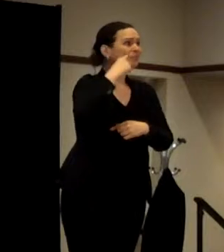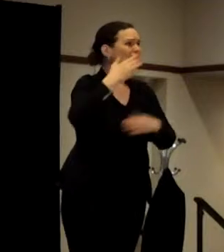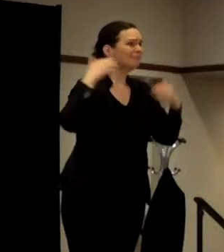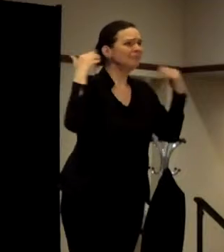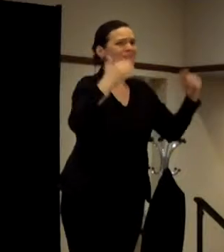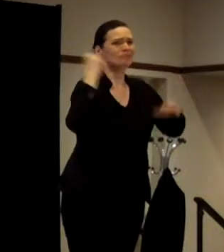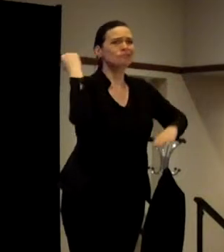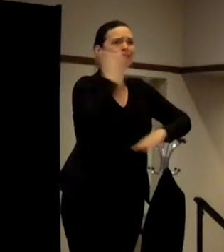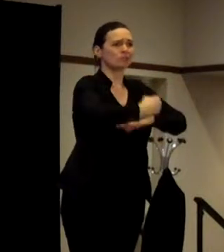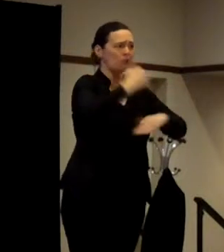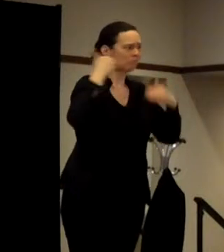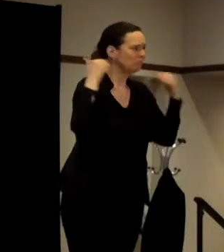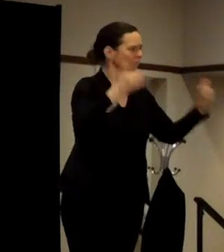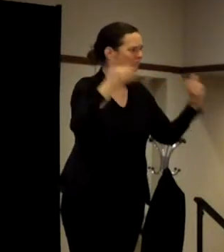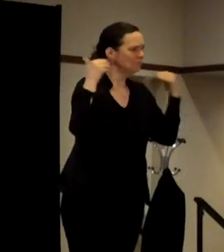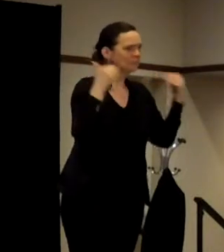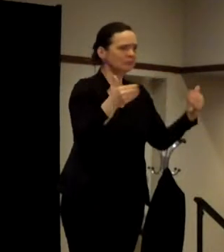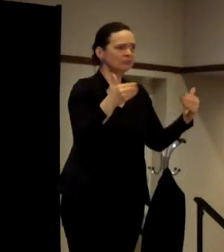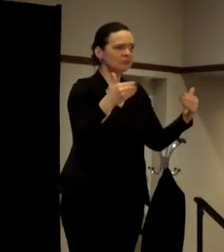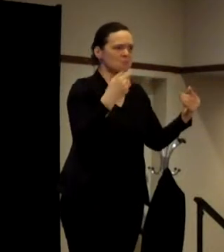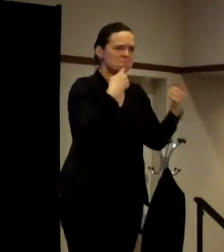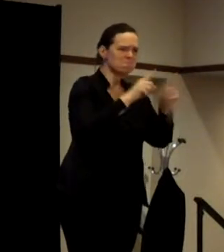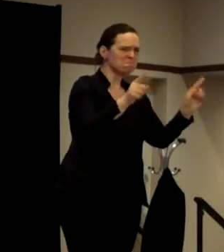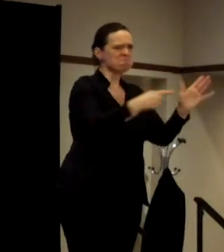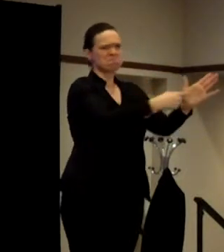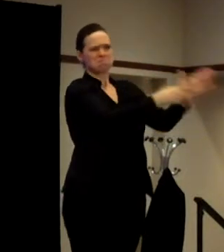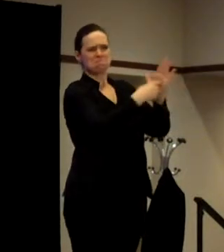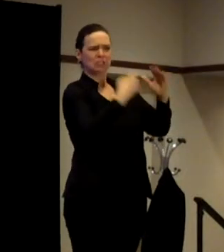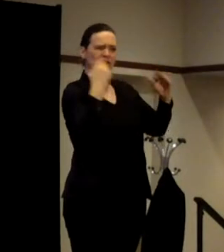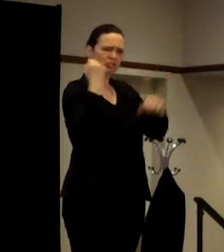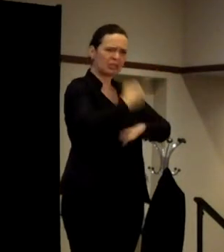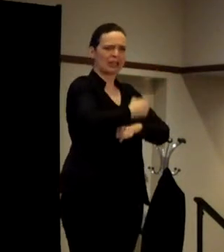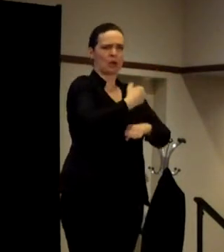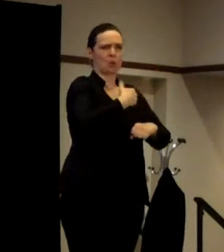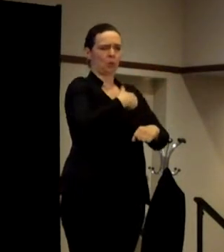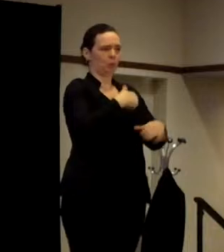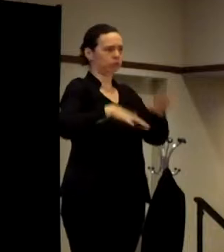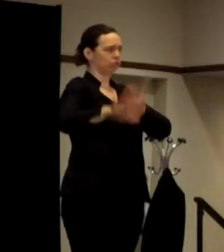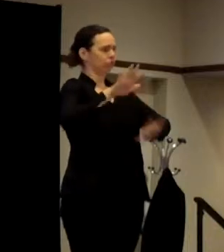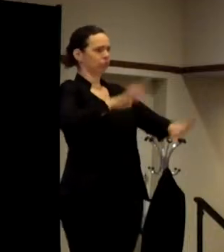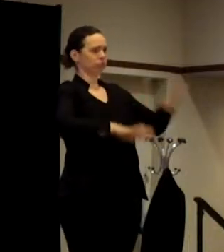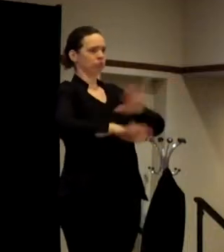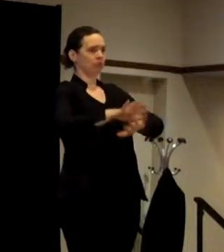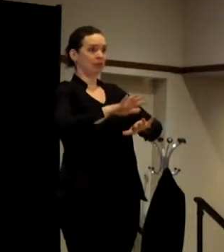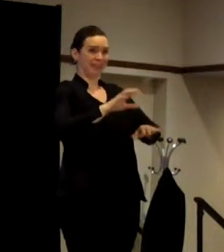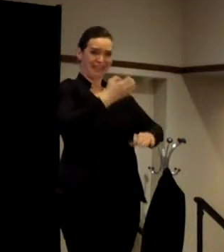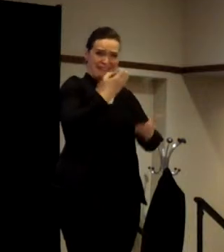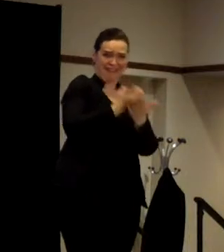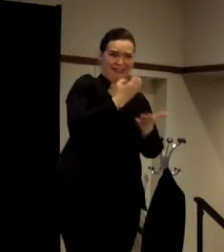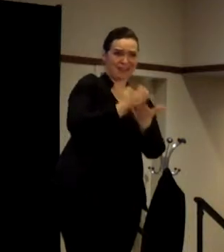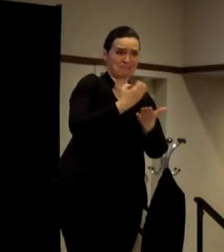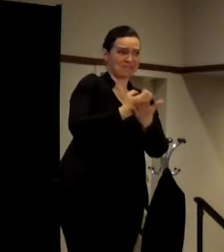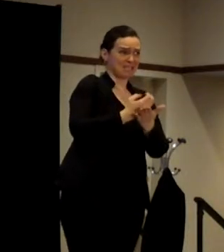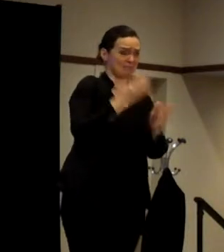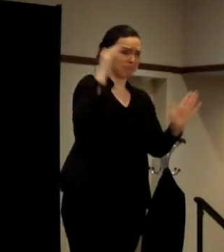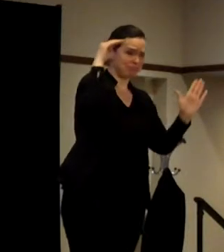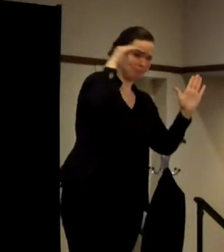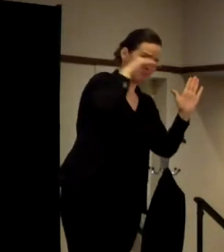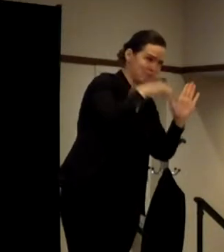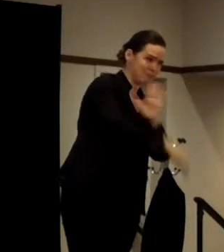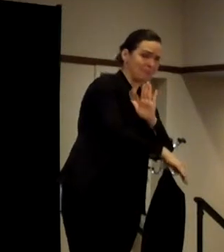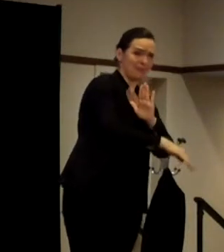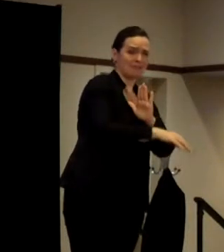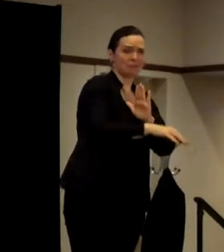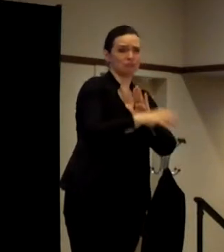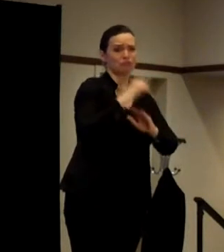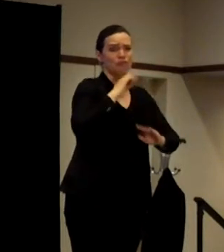that, that's a mandate. There's economic hardships related to that. And I think overall, everybody's done a nice job